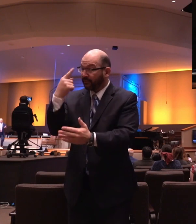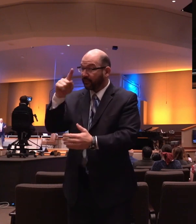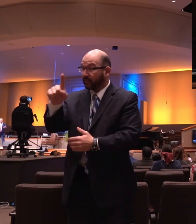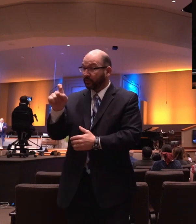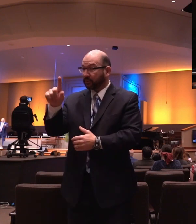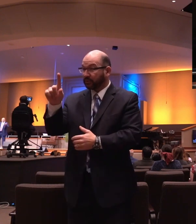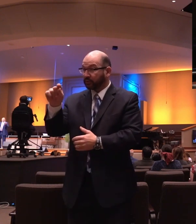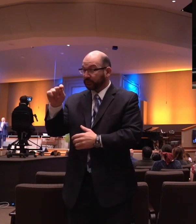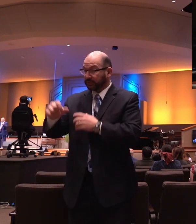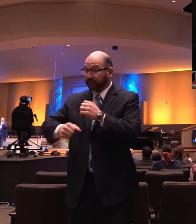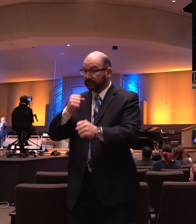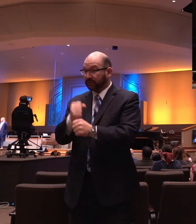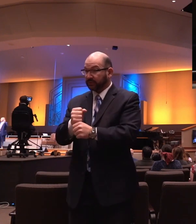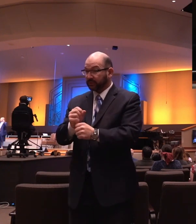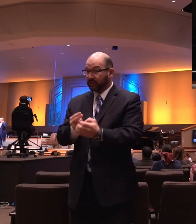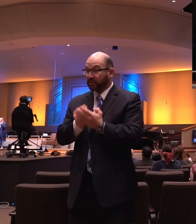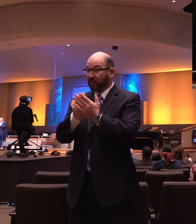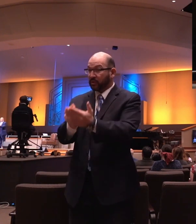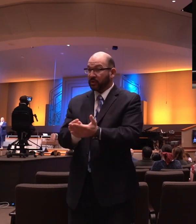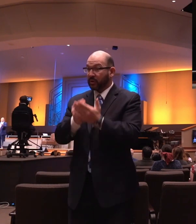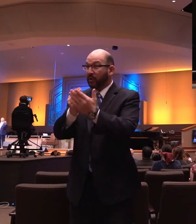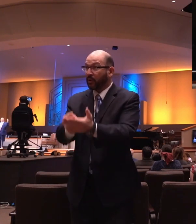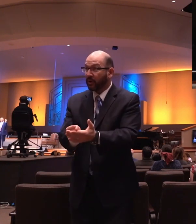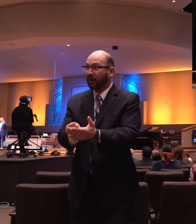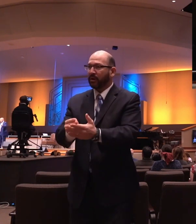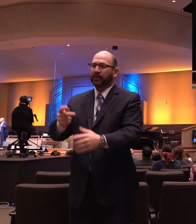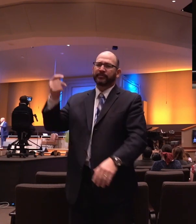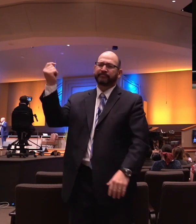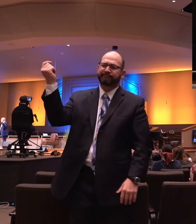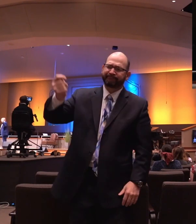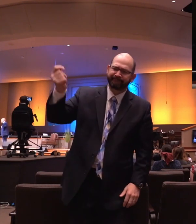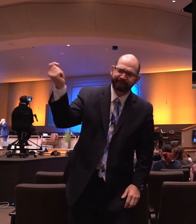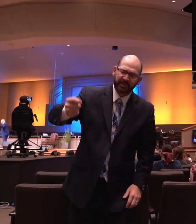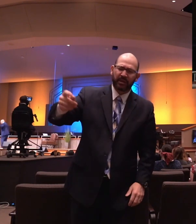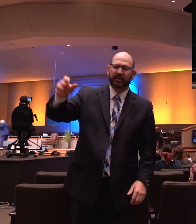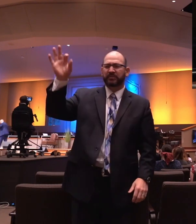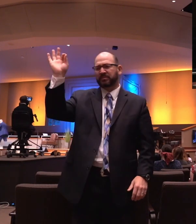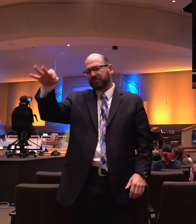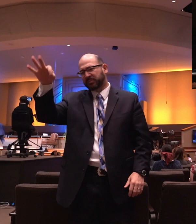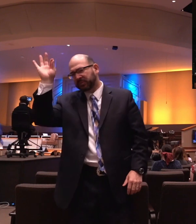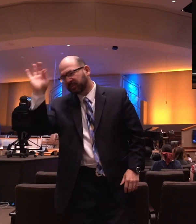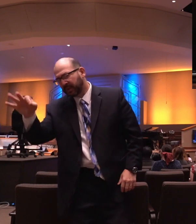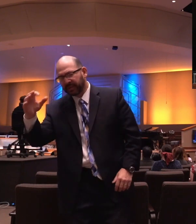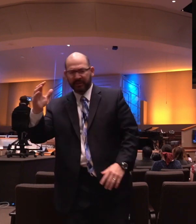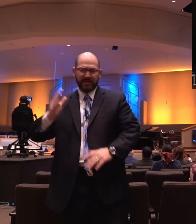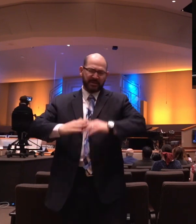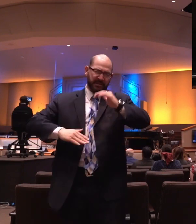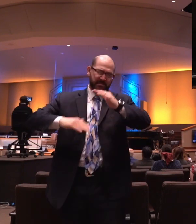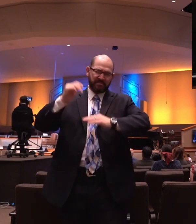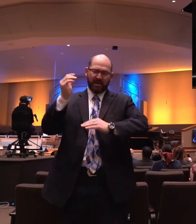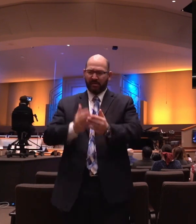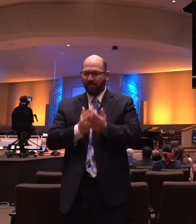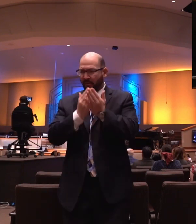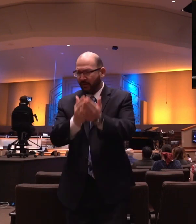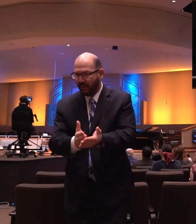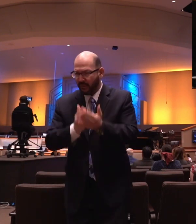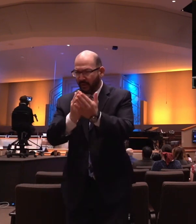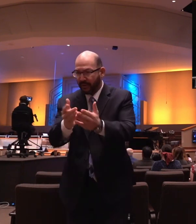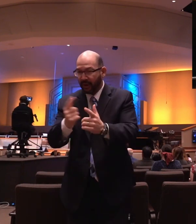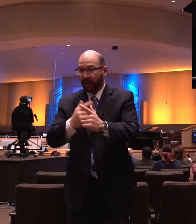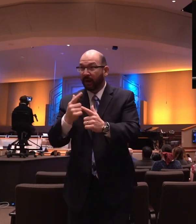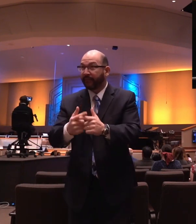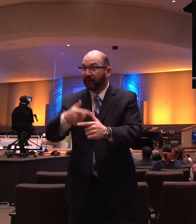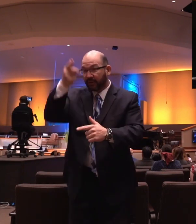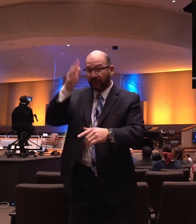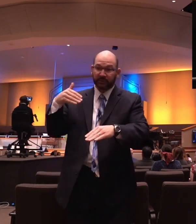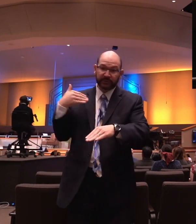years, Noah was a testimony of righteousness as He built that ark. And when the day came and